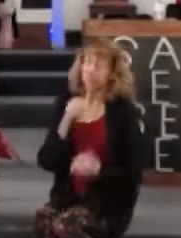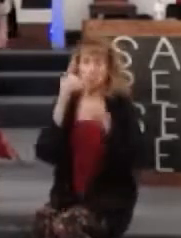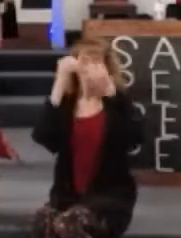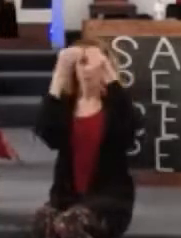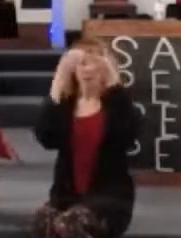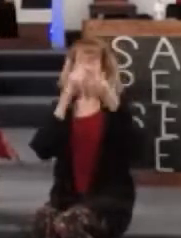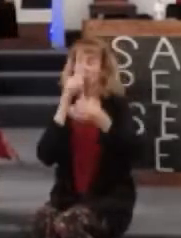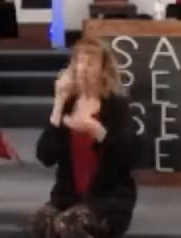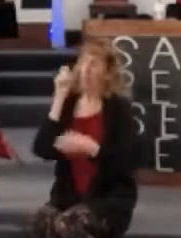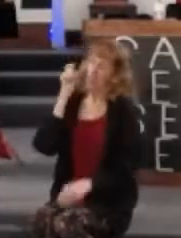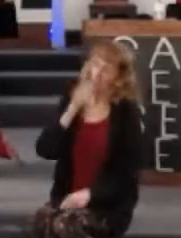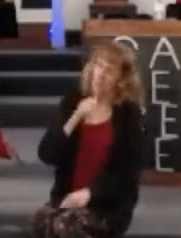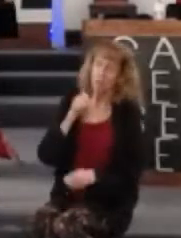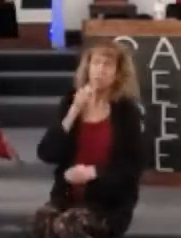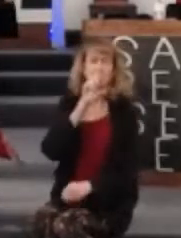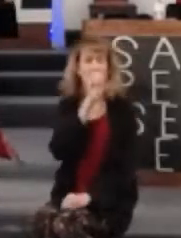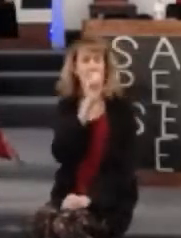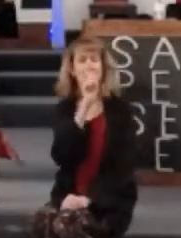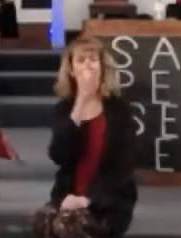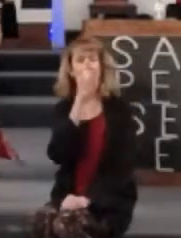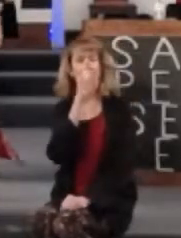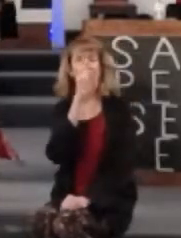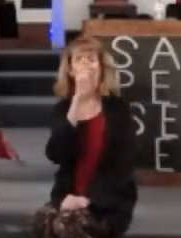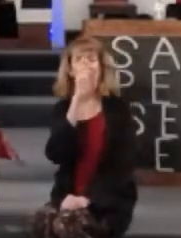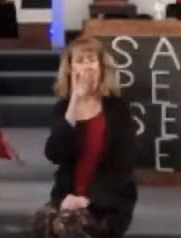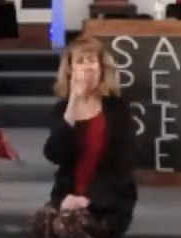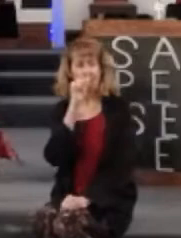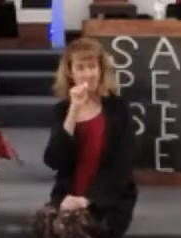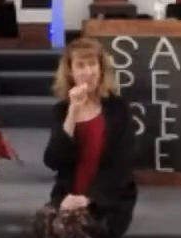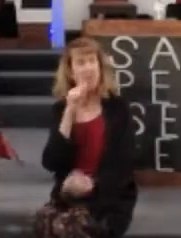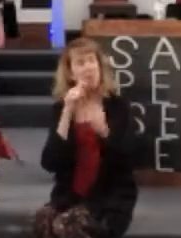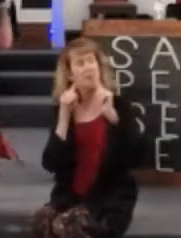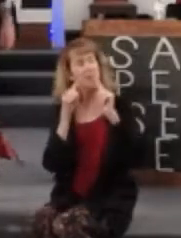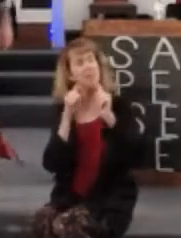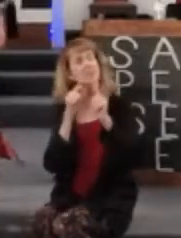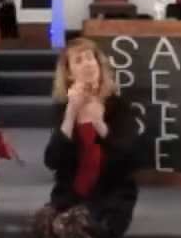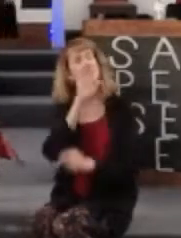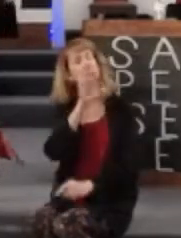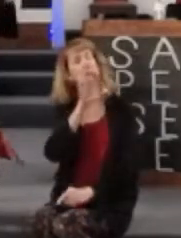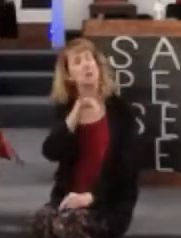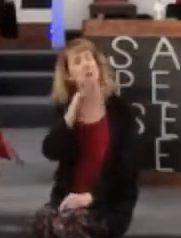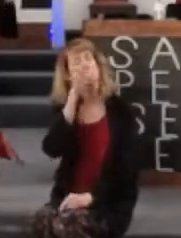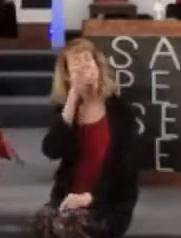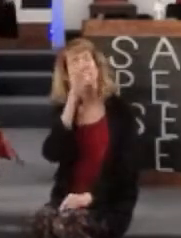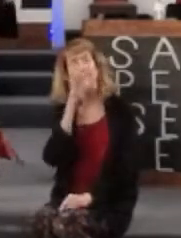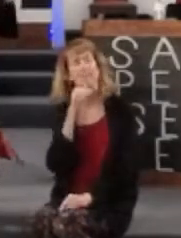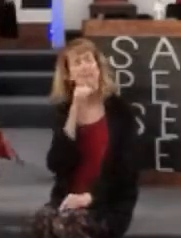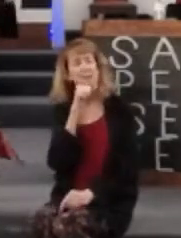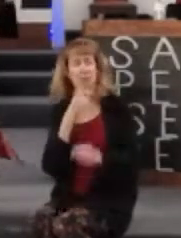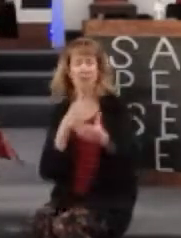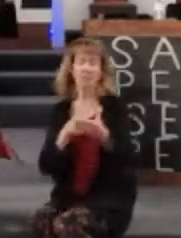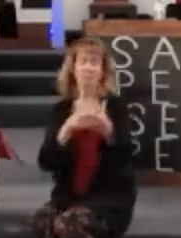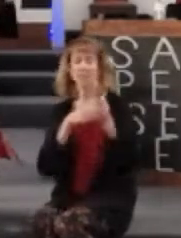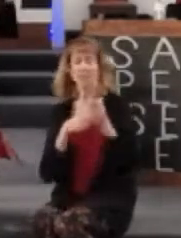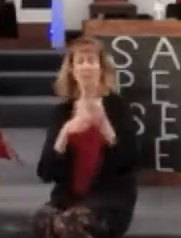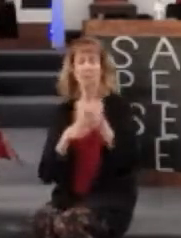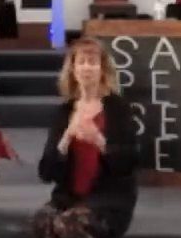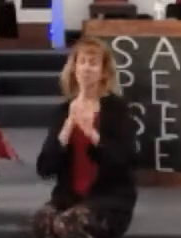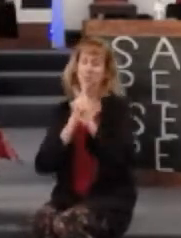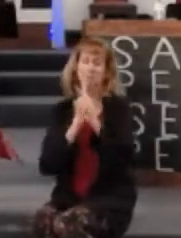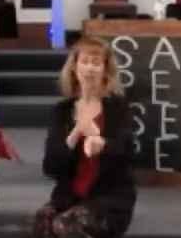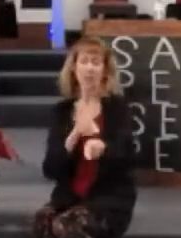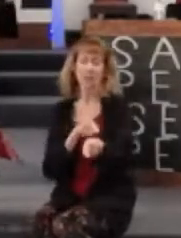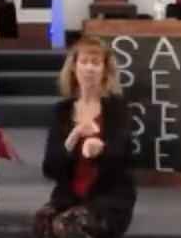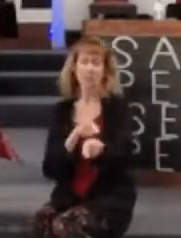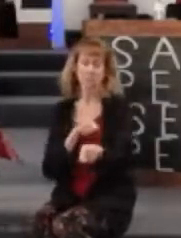obey. But if you submit, it's by your choice, not by demand, not by